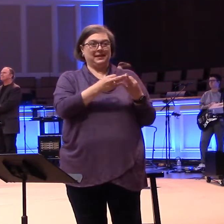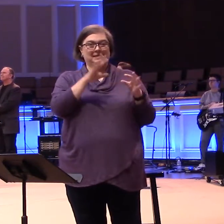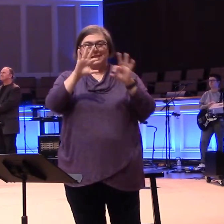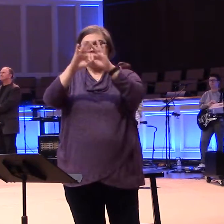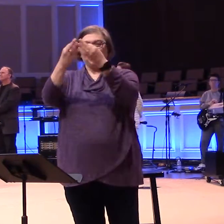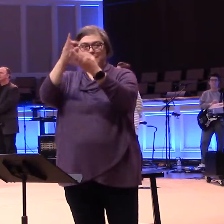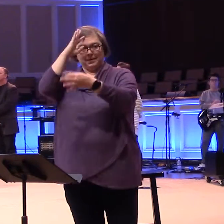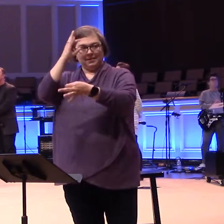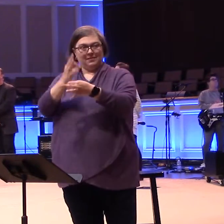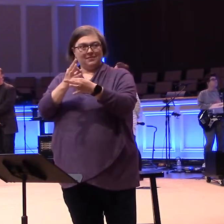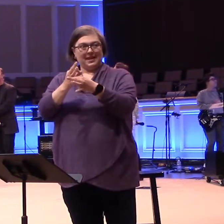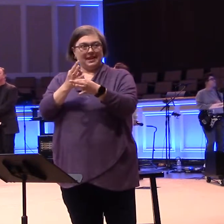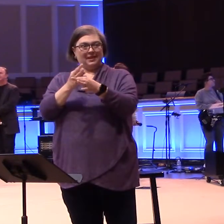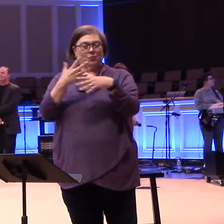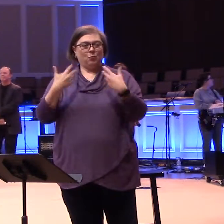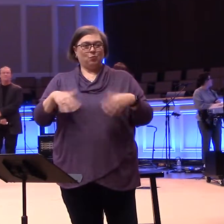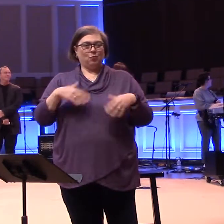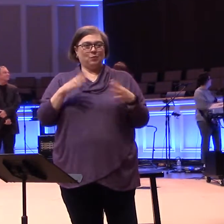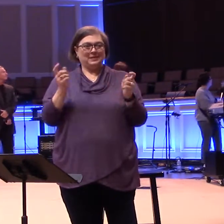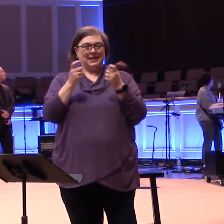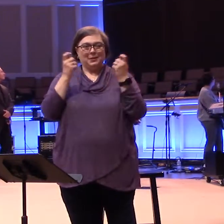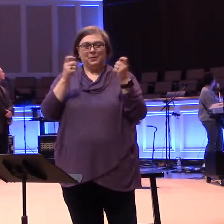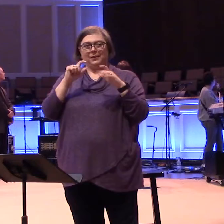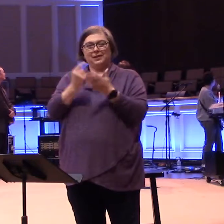to the baptistry as we celebrate the gospel.